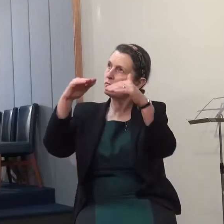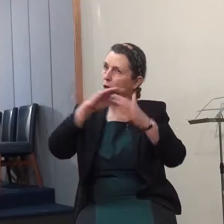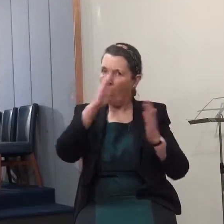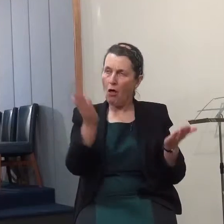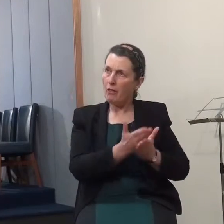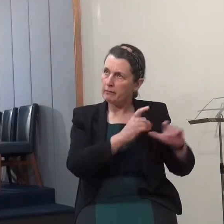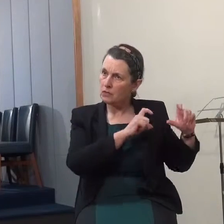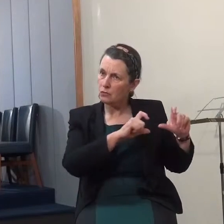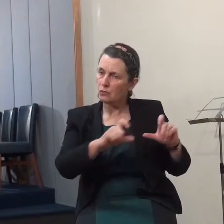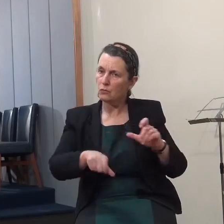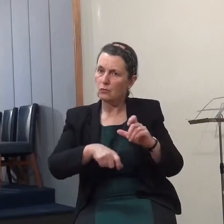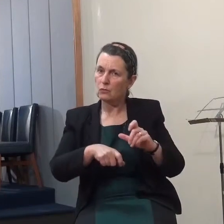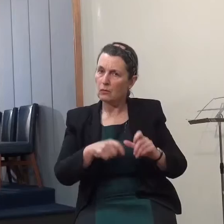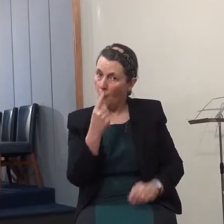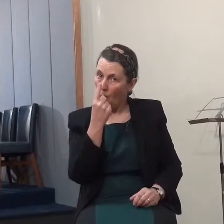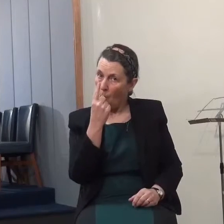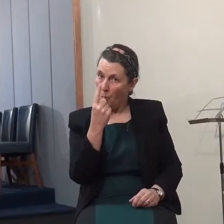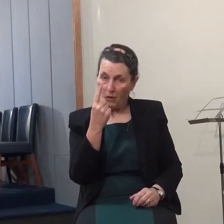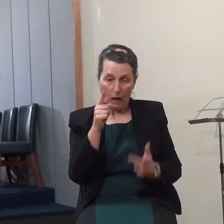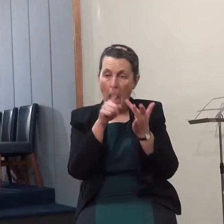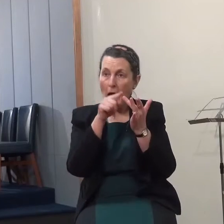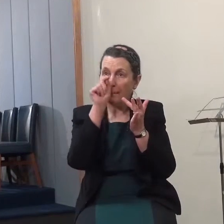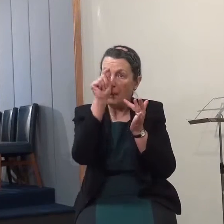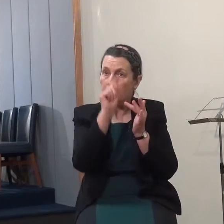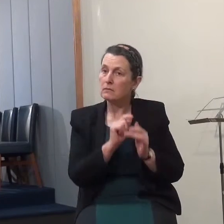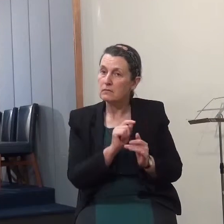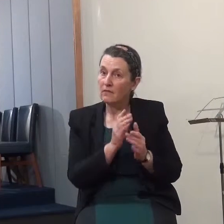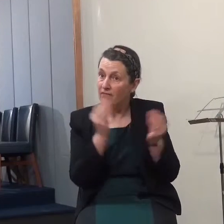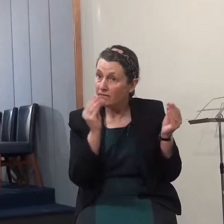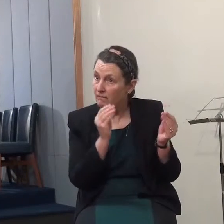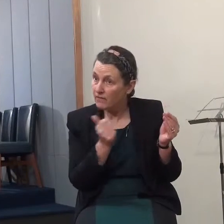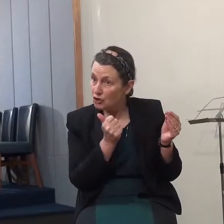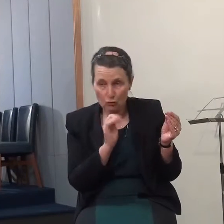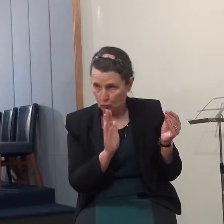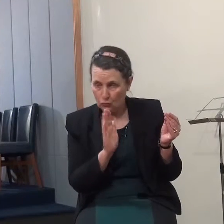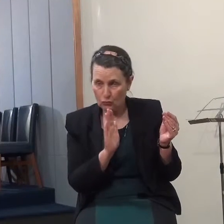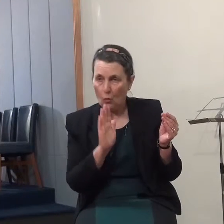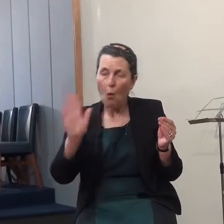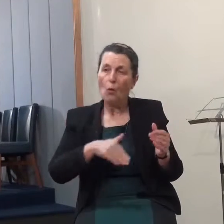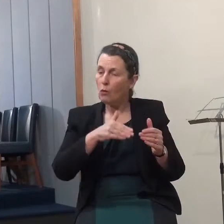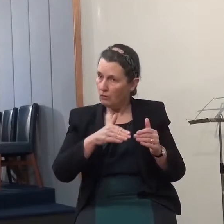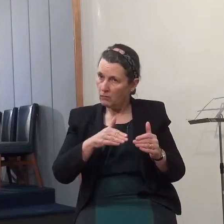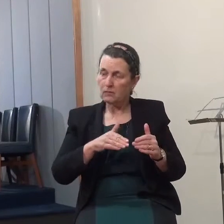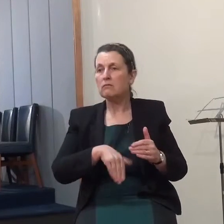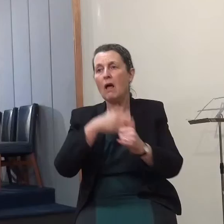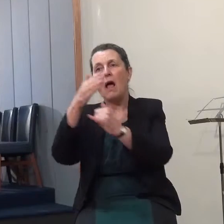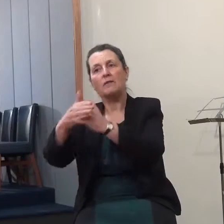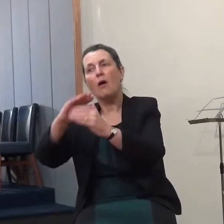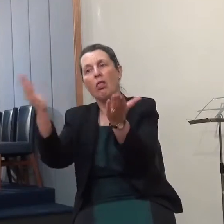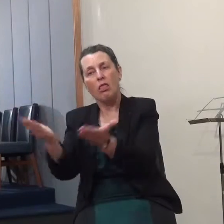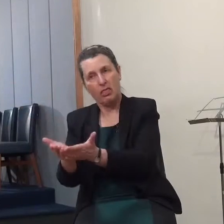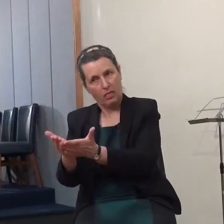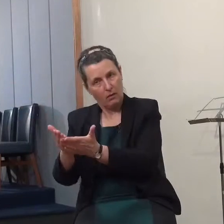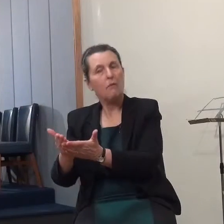one jot or one tittle shall in no wise pass from the law till all be fulfilled.